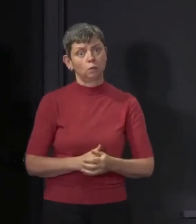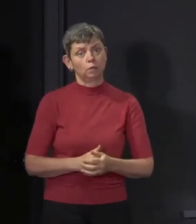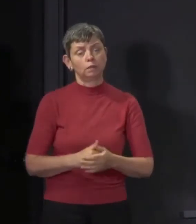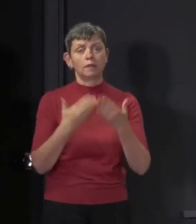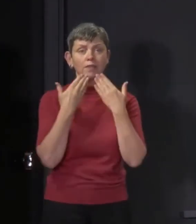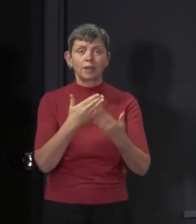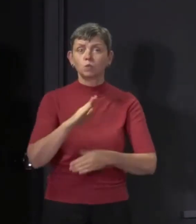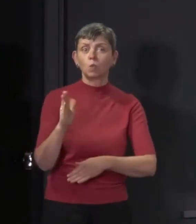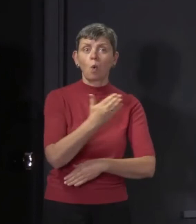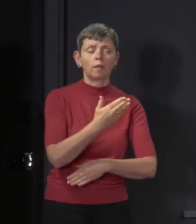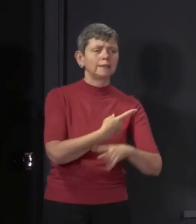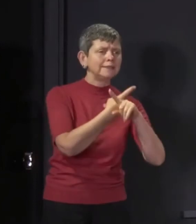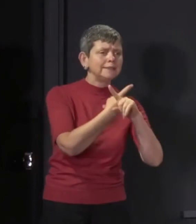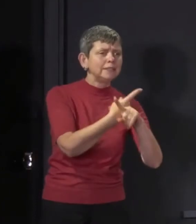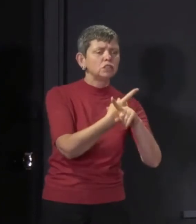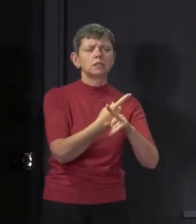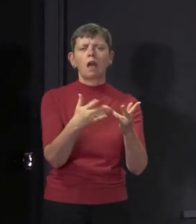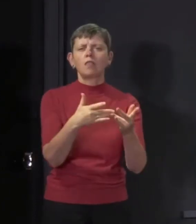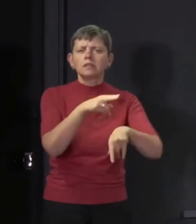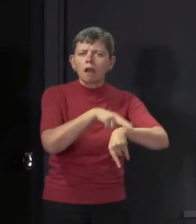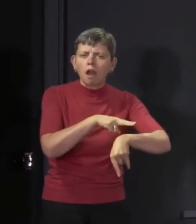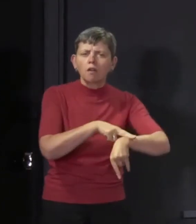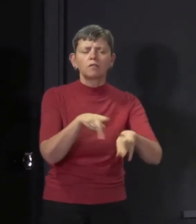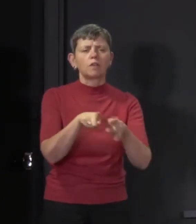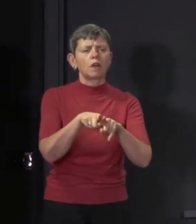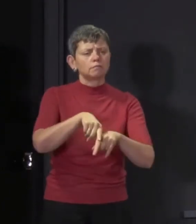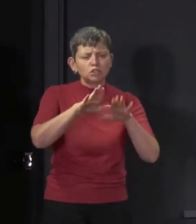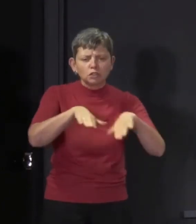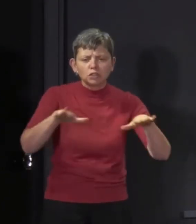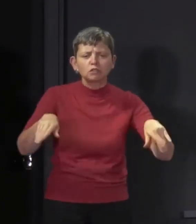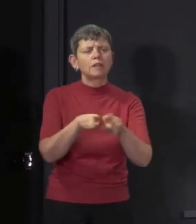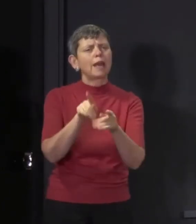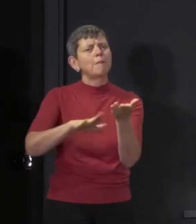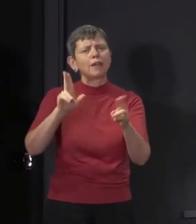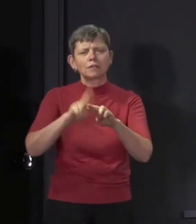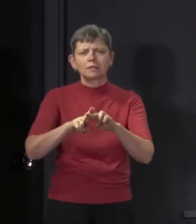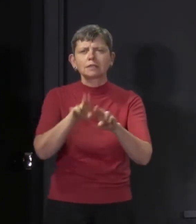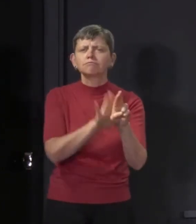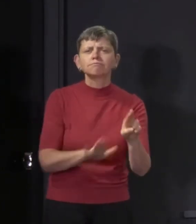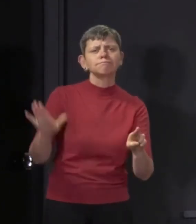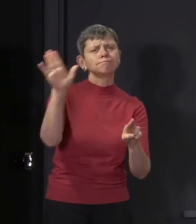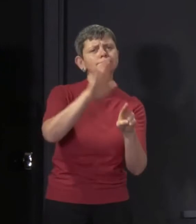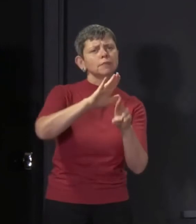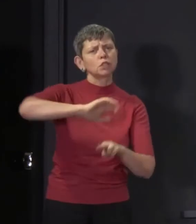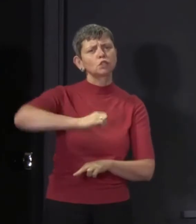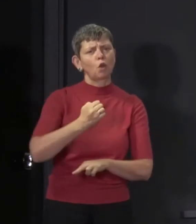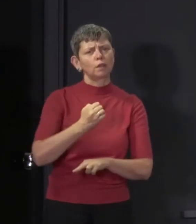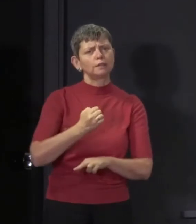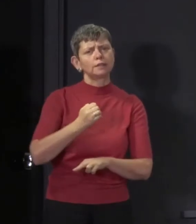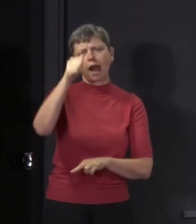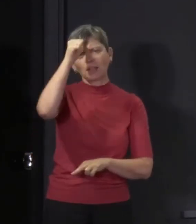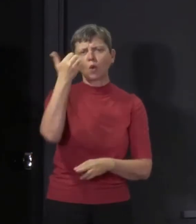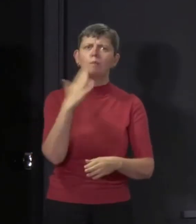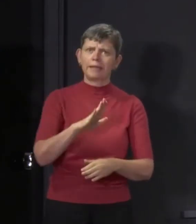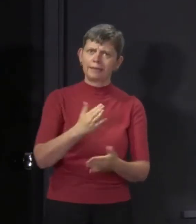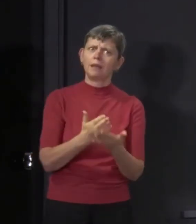to teachers, to other school staff, to pupils and to parents across the country. I know that you have faced many